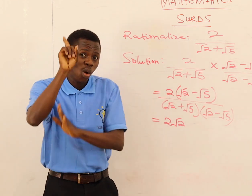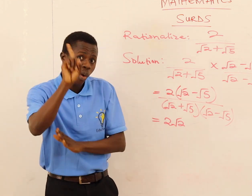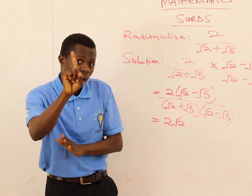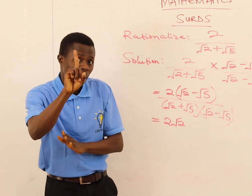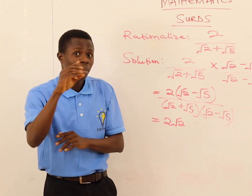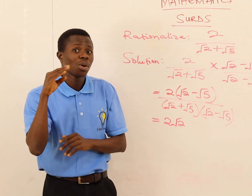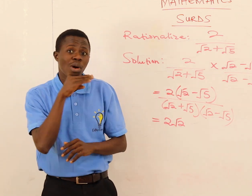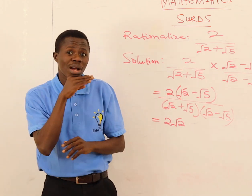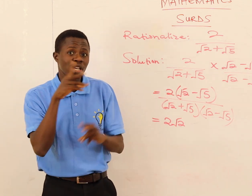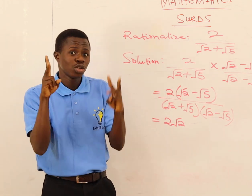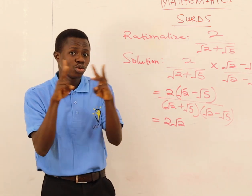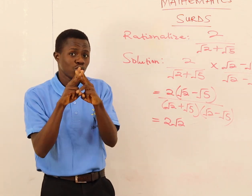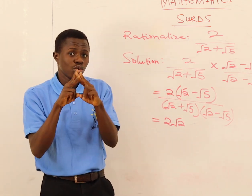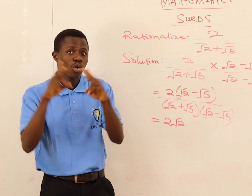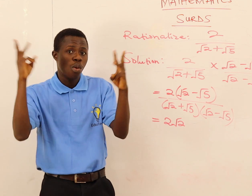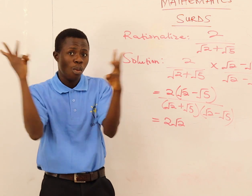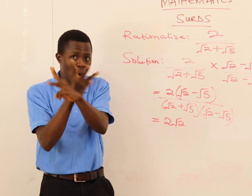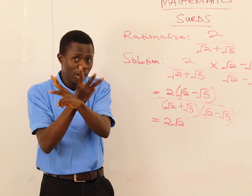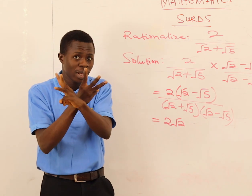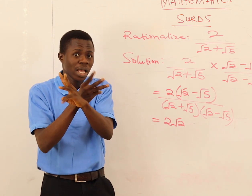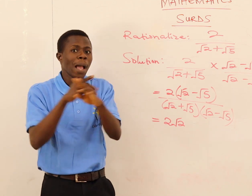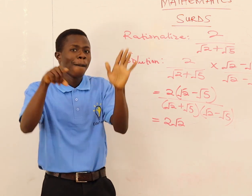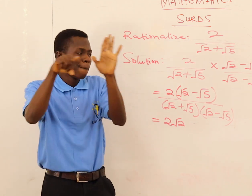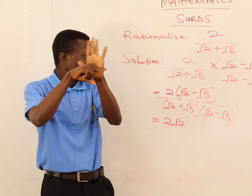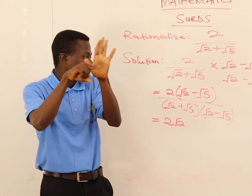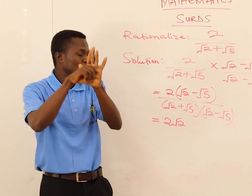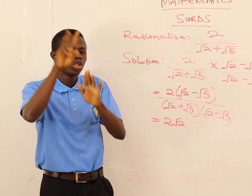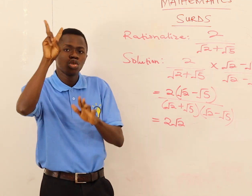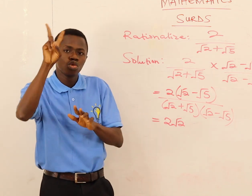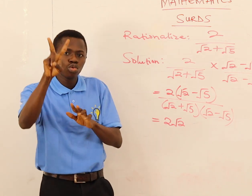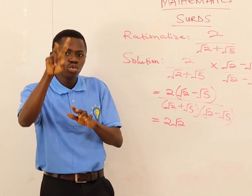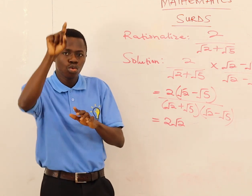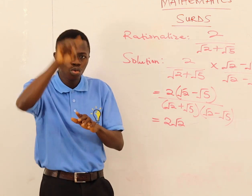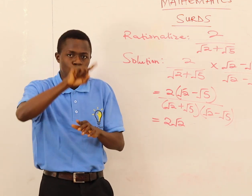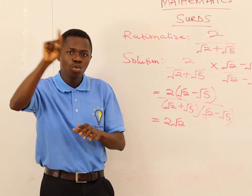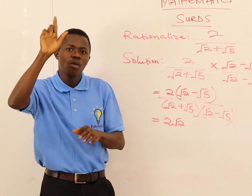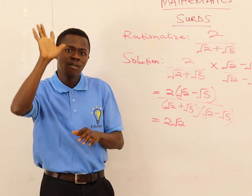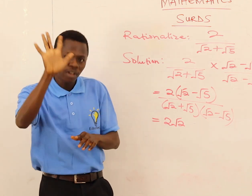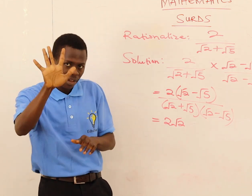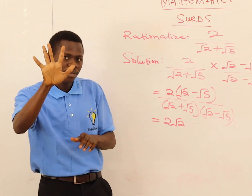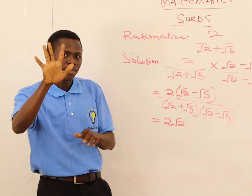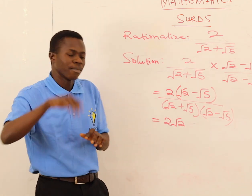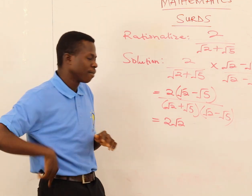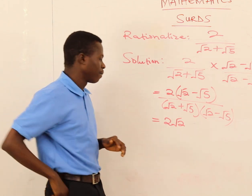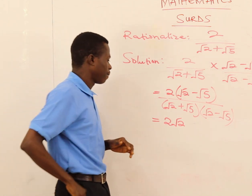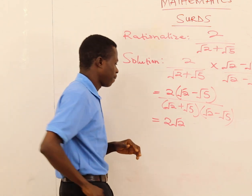Then 2 multiplies the next expression. You see that we have minus 1 outside the square root sign. So we are going to